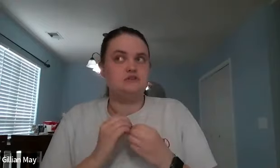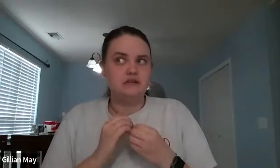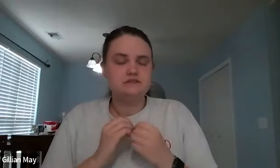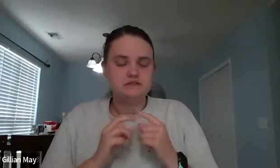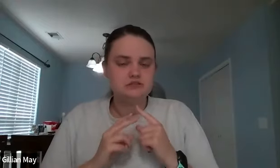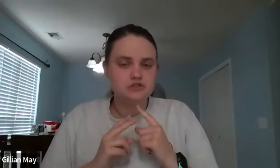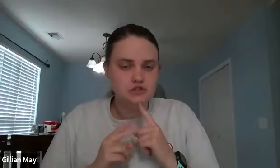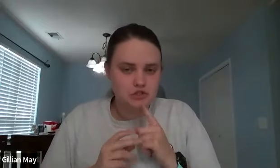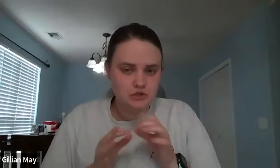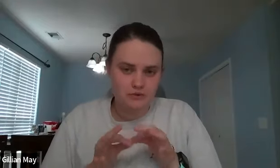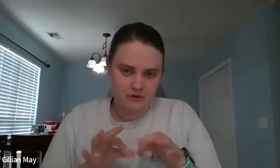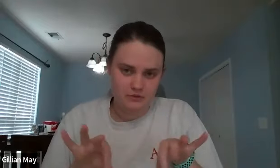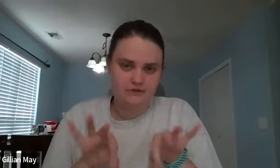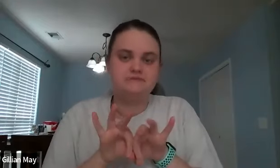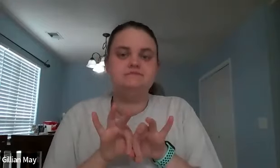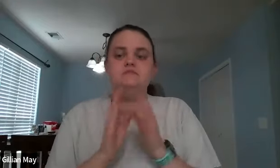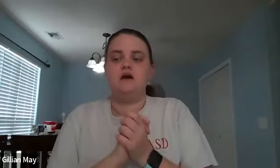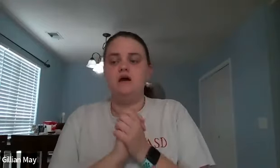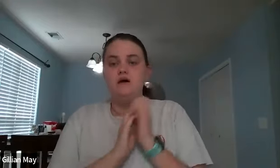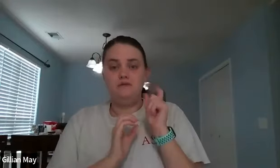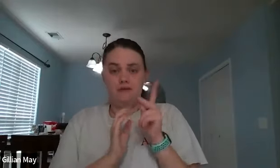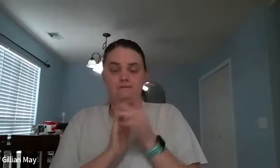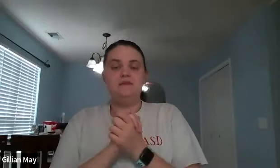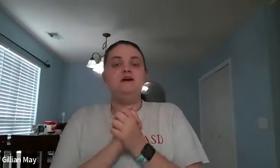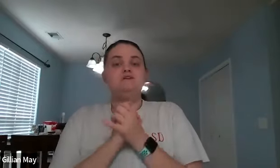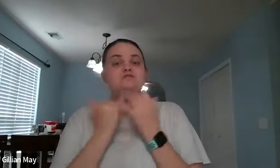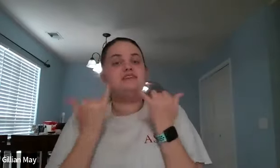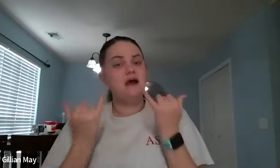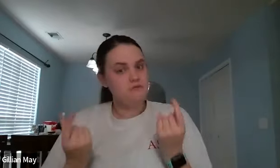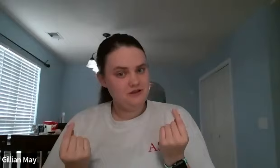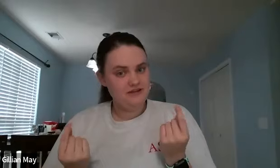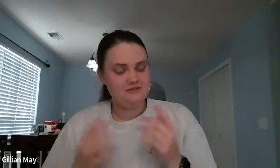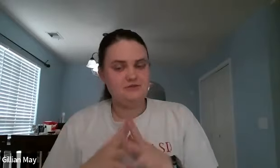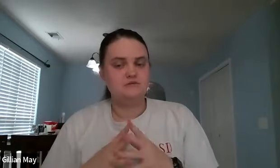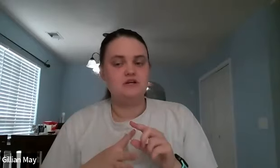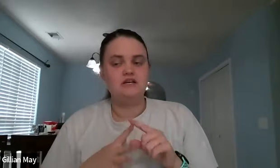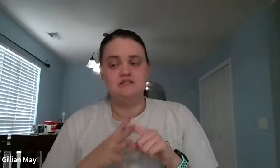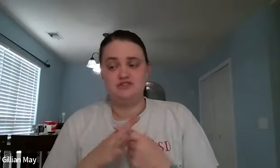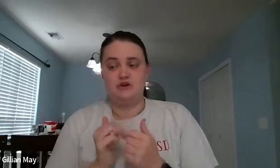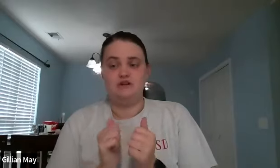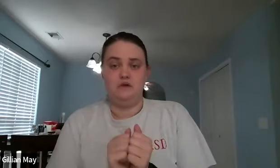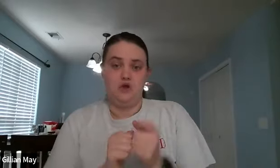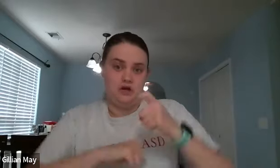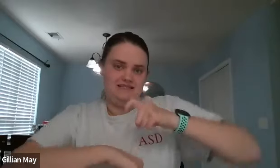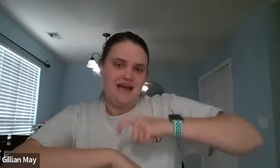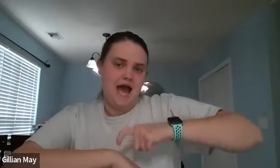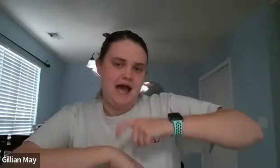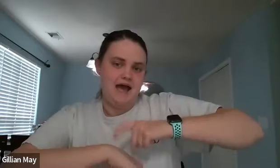like super important. Okay, so now what we're gonna do is we're gonna get started with our